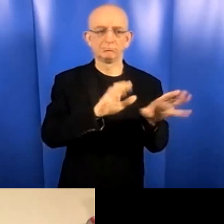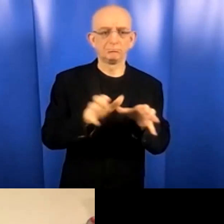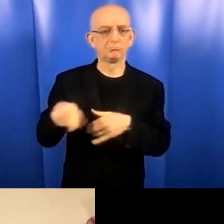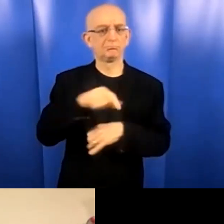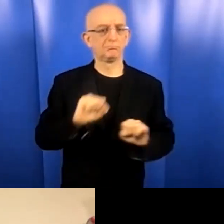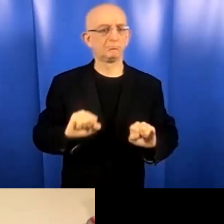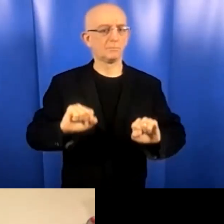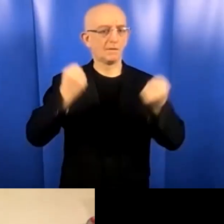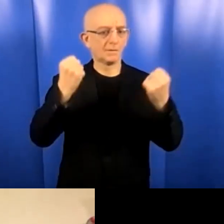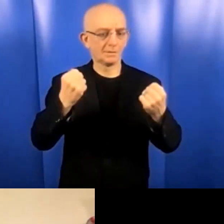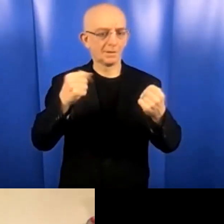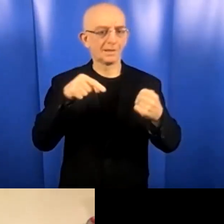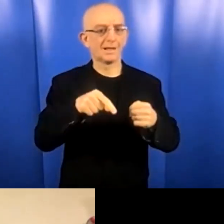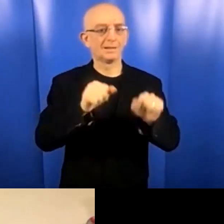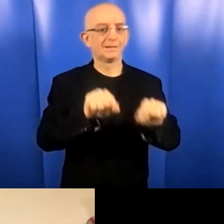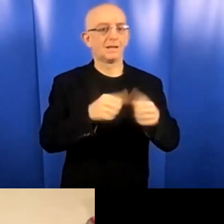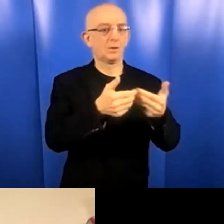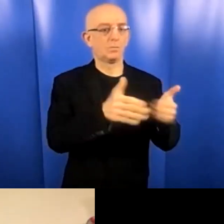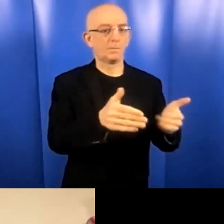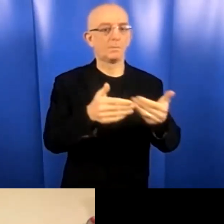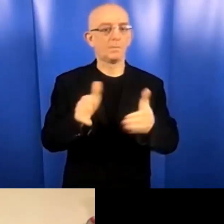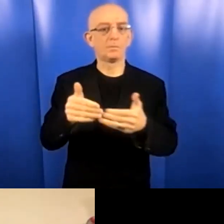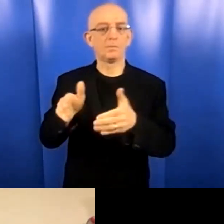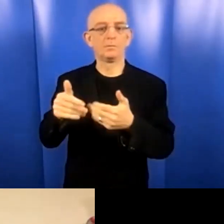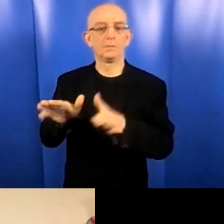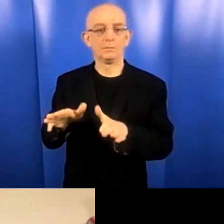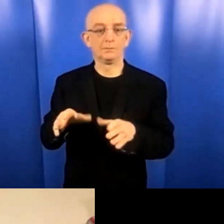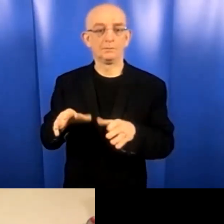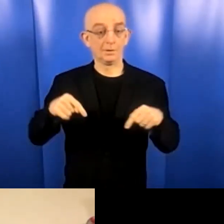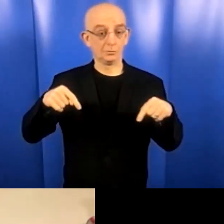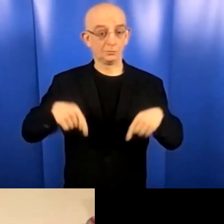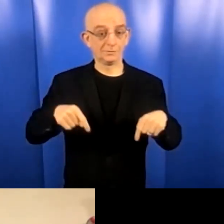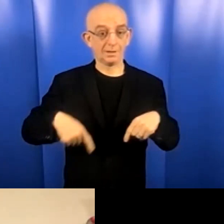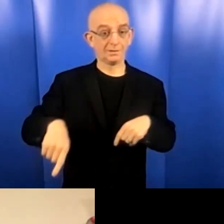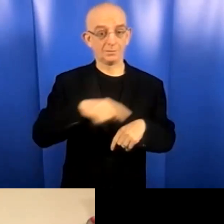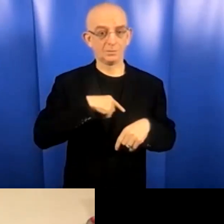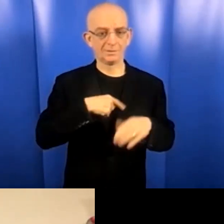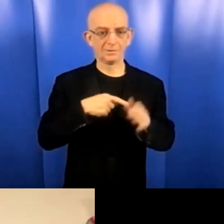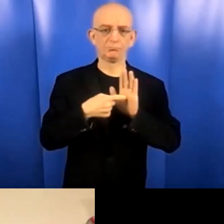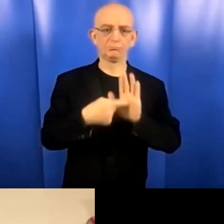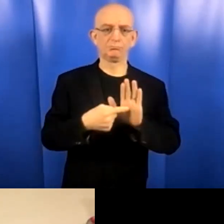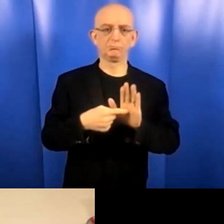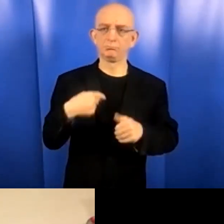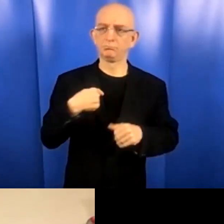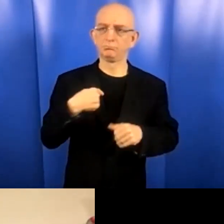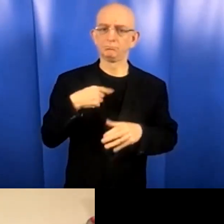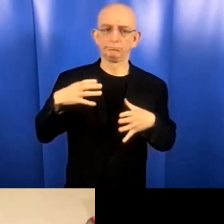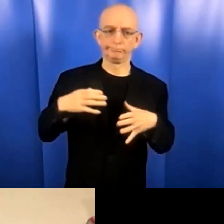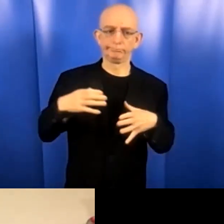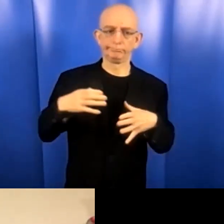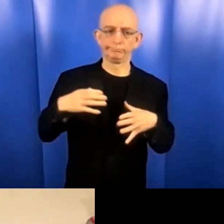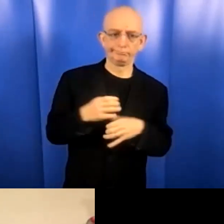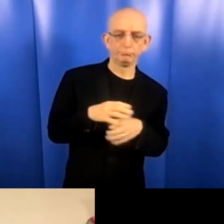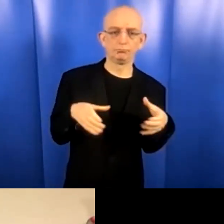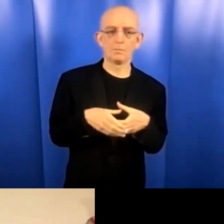as a marginalized group, but we have also provided solutions. We have also paved the ways that we are